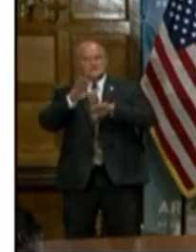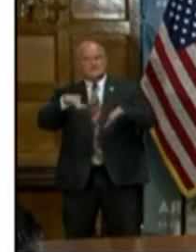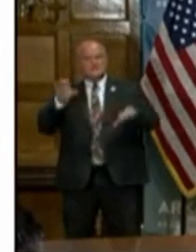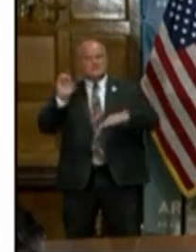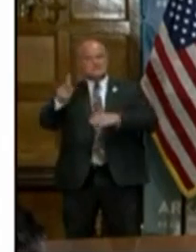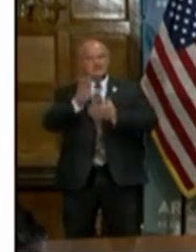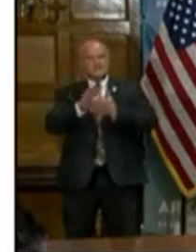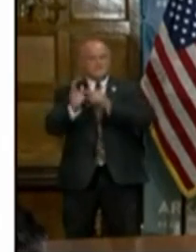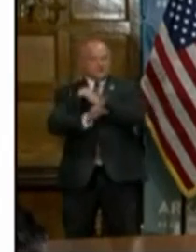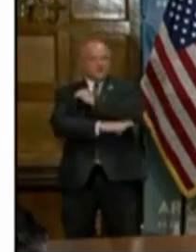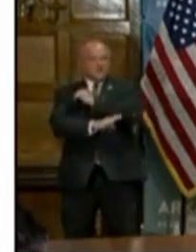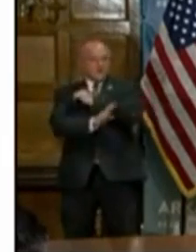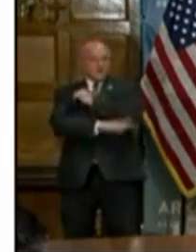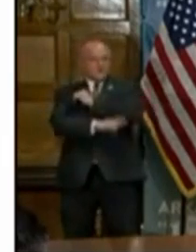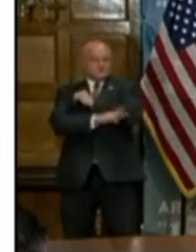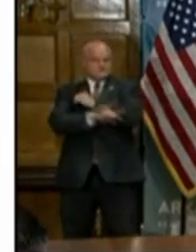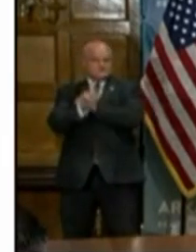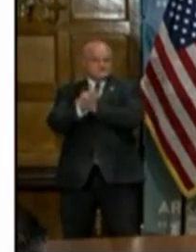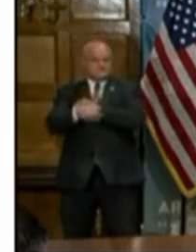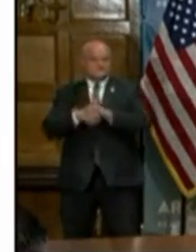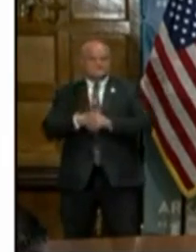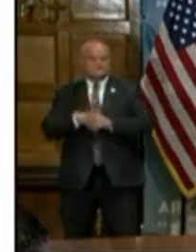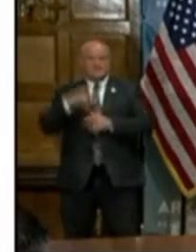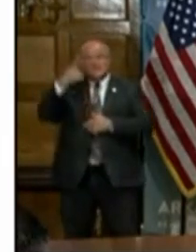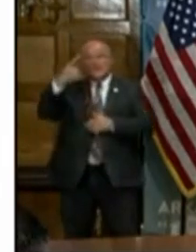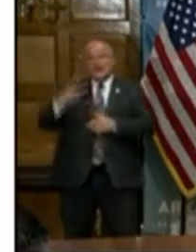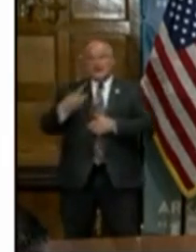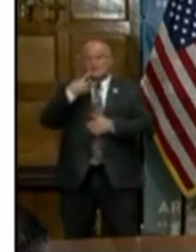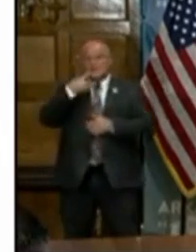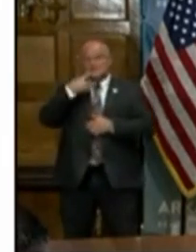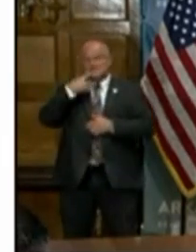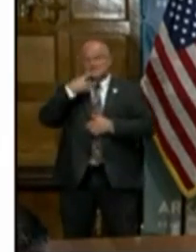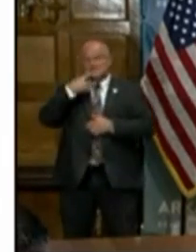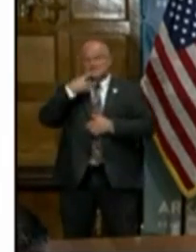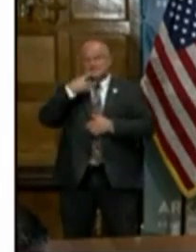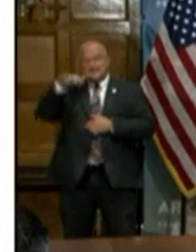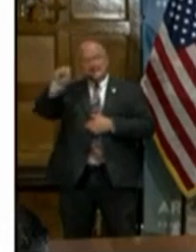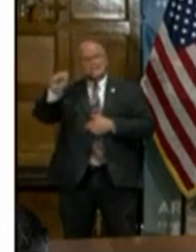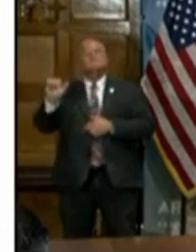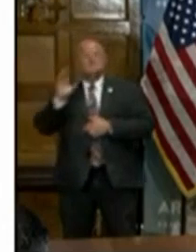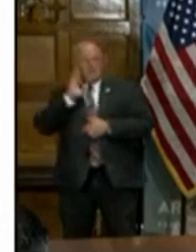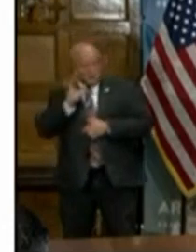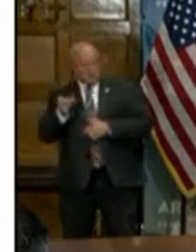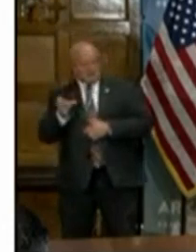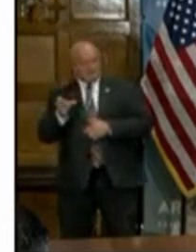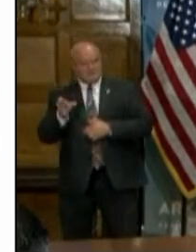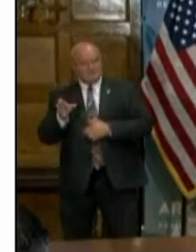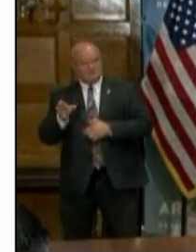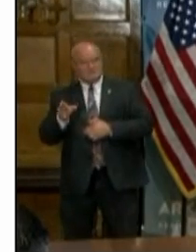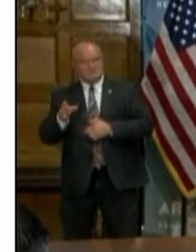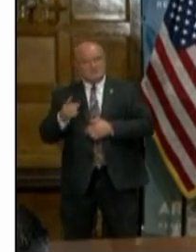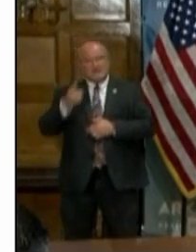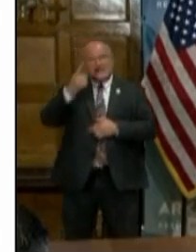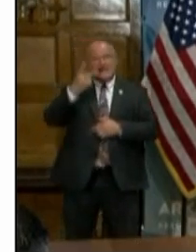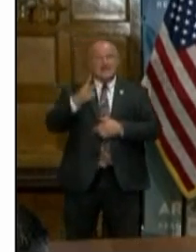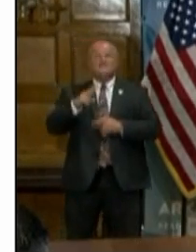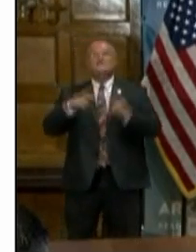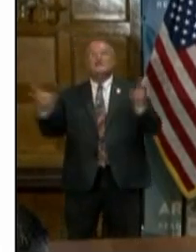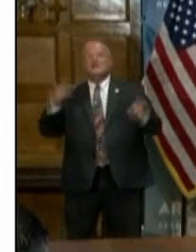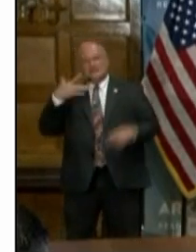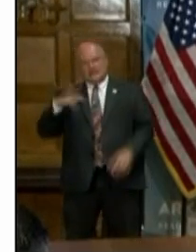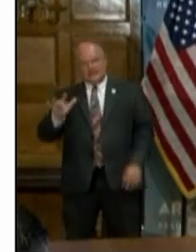to school in the fall? Well over half say yes, very likely, half very